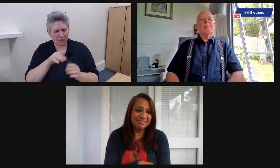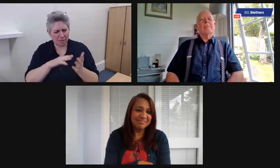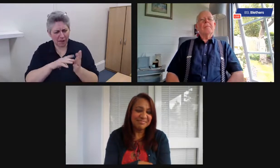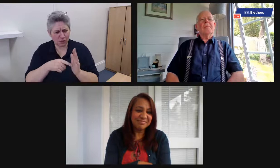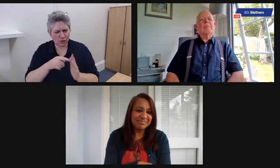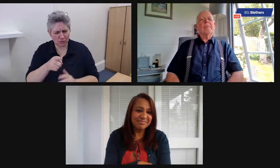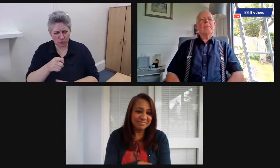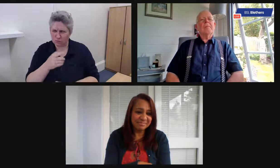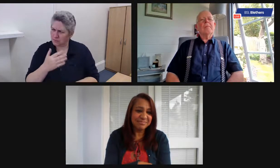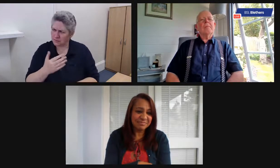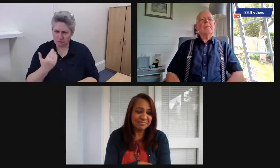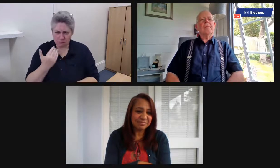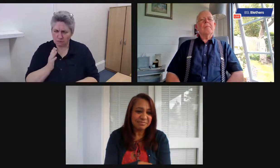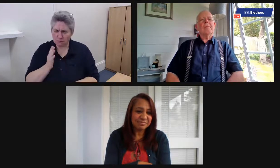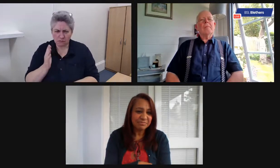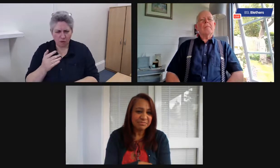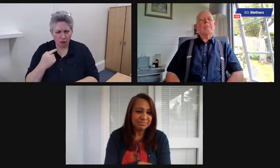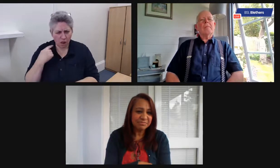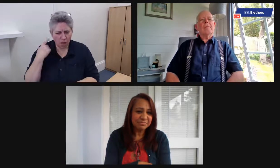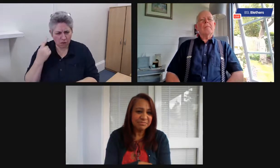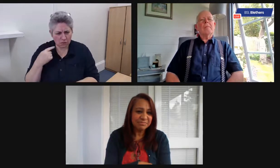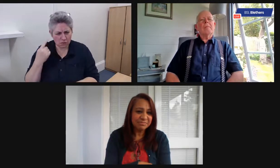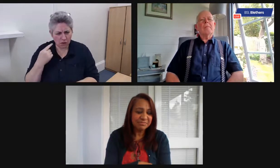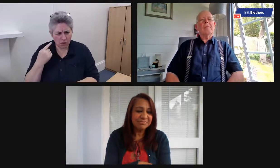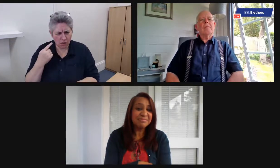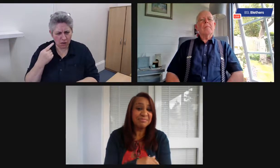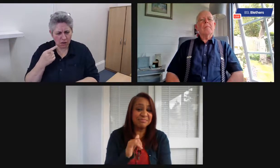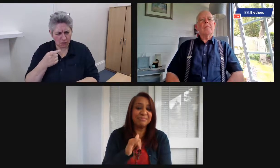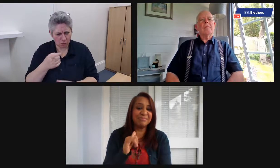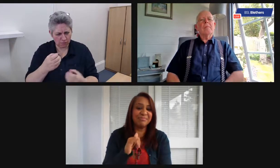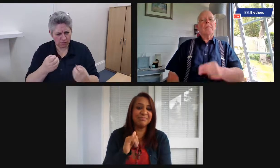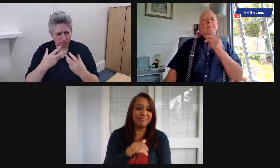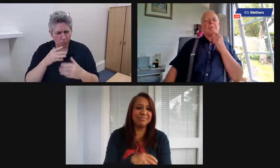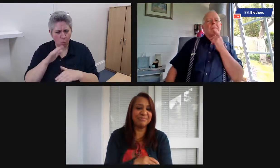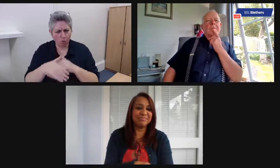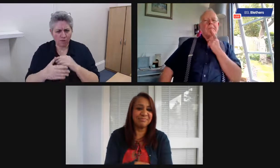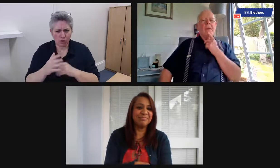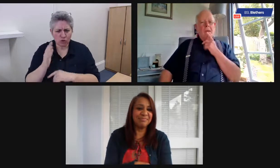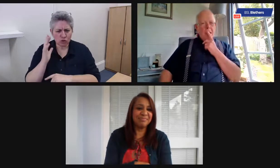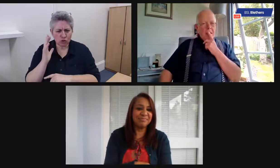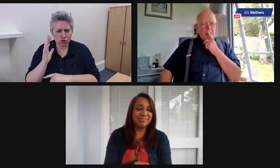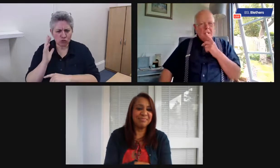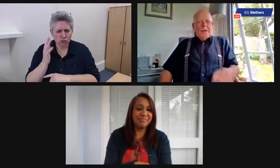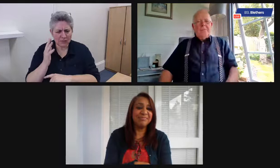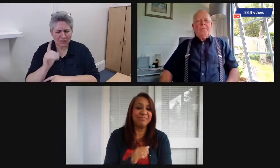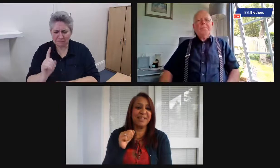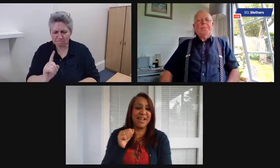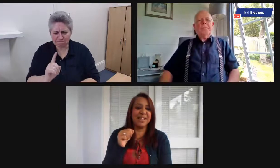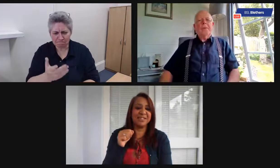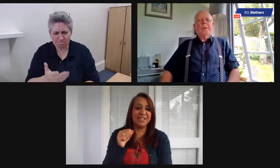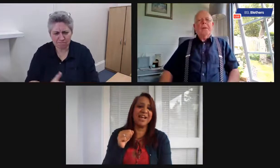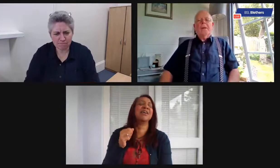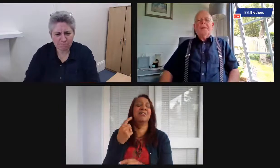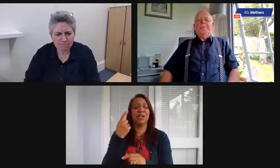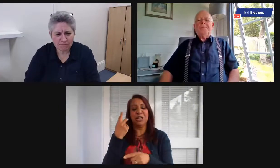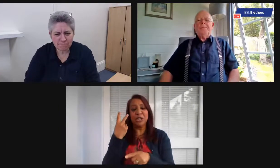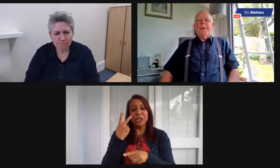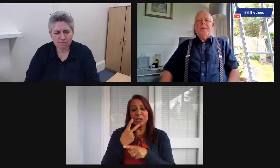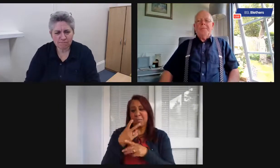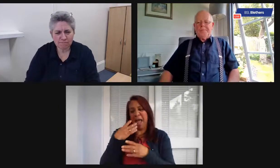Thanks, Dave, for bringing the cones to shows. I've never seen anything like that in my life. Manji, I remember you were telling us something